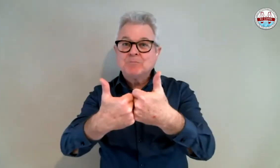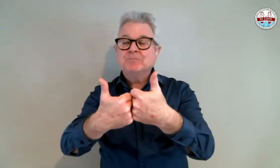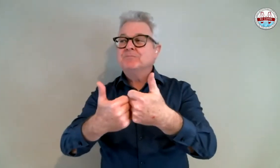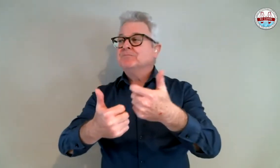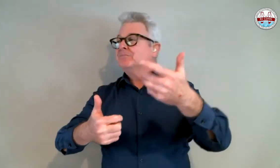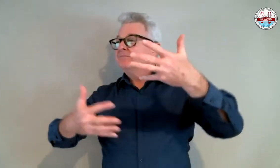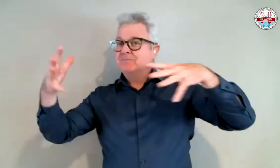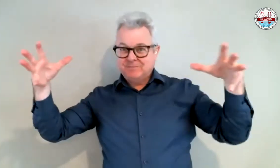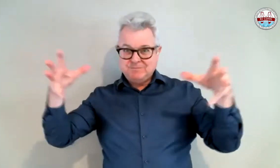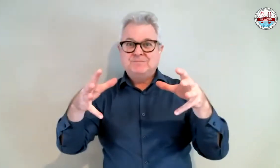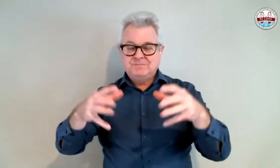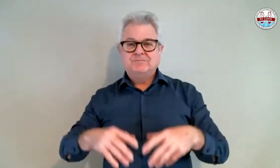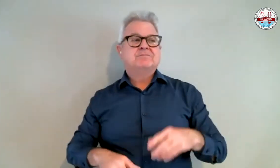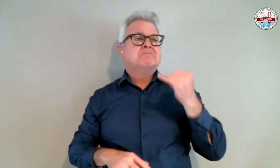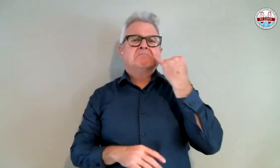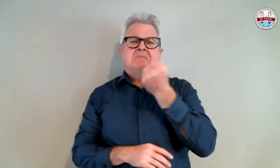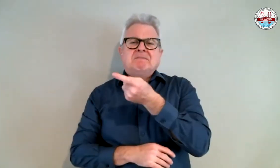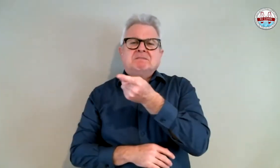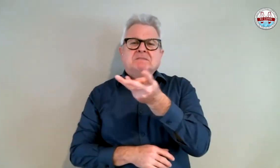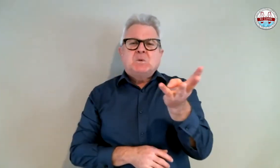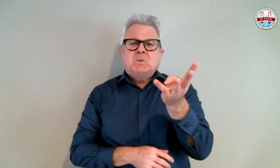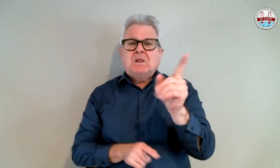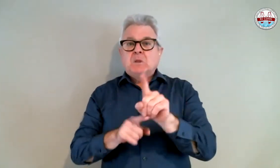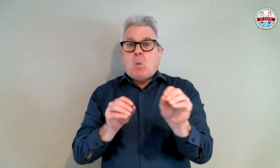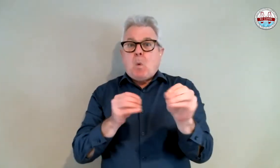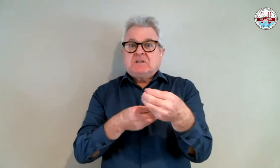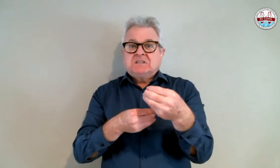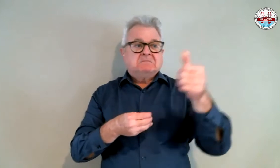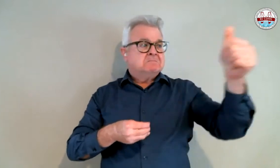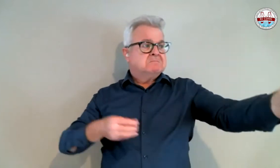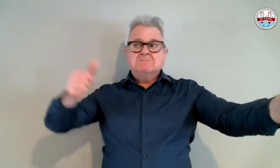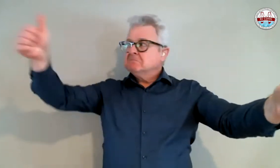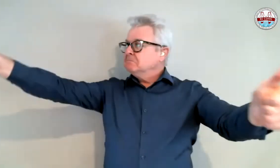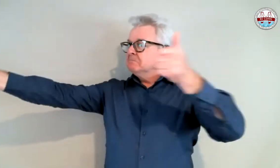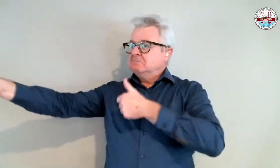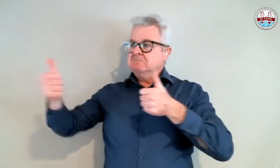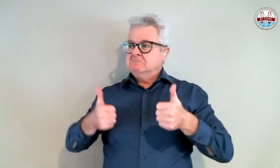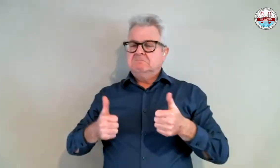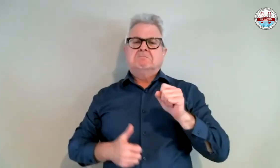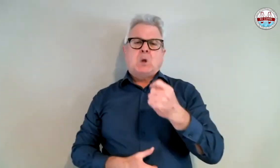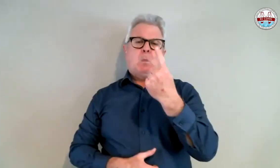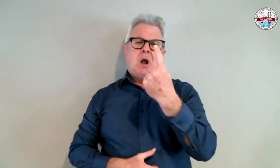coverings, going to sporting events outdoors and so forth is okay. And if